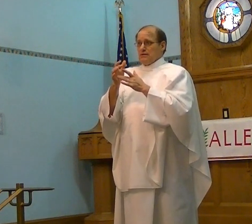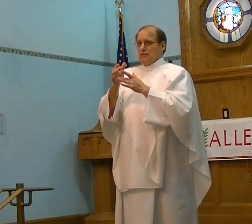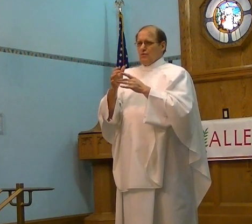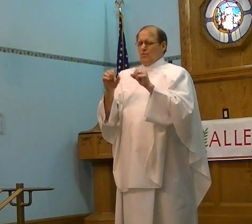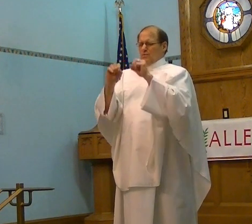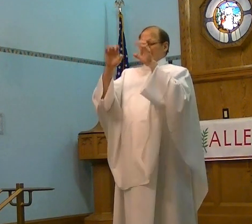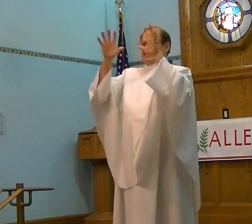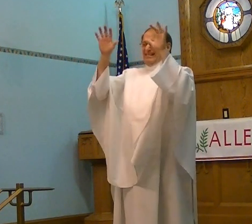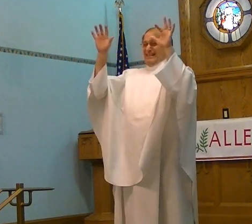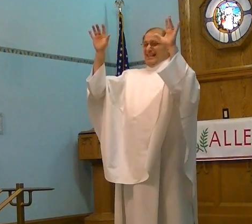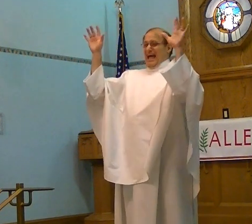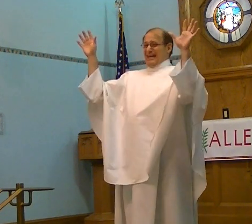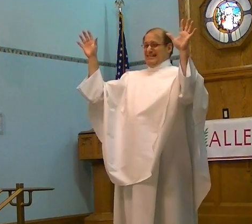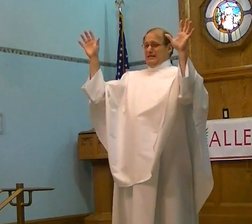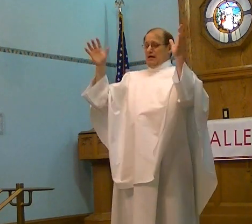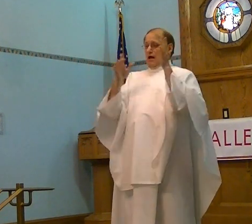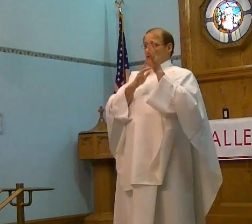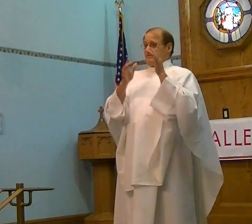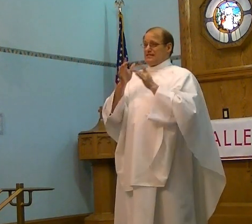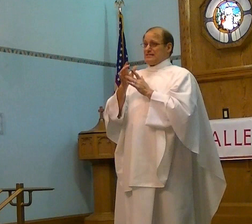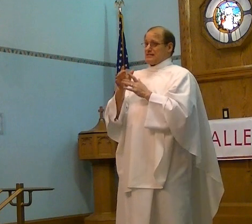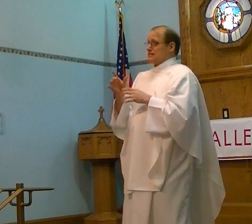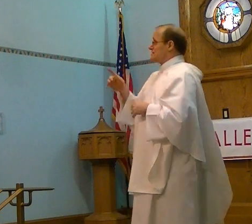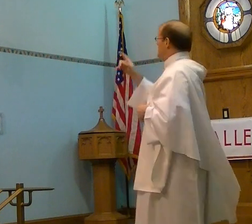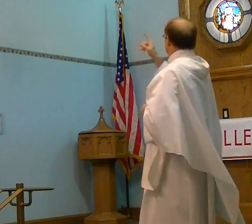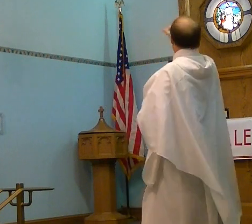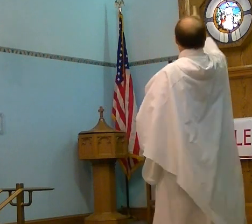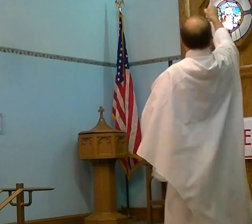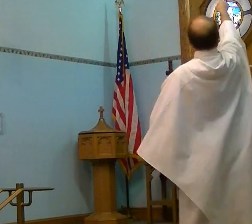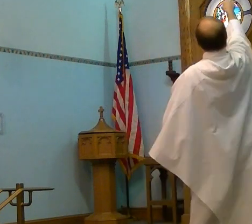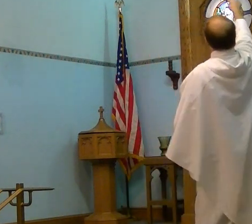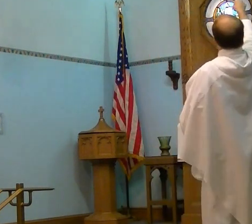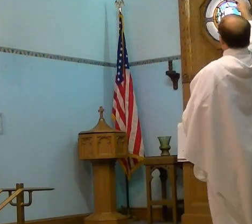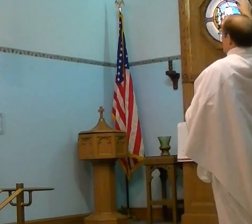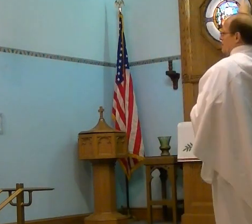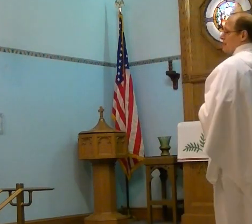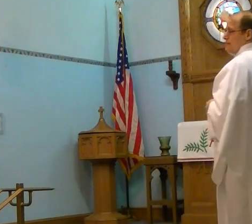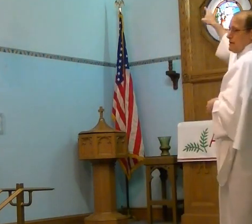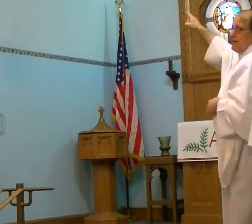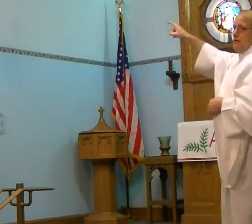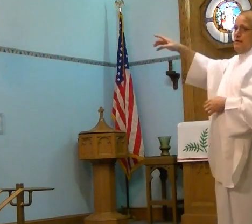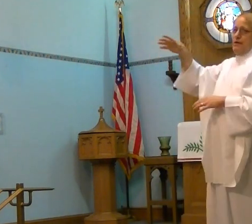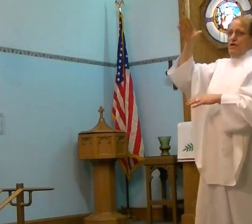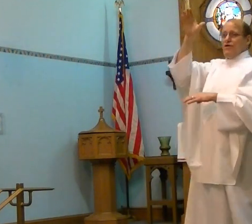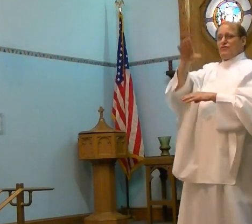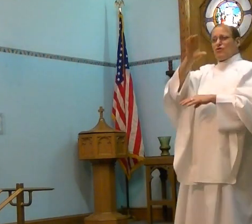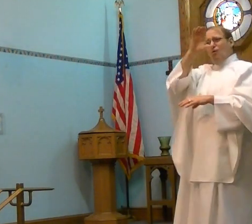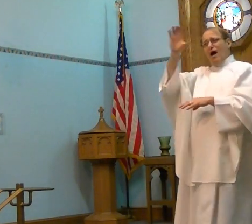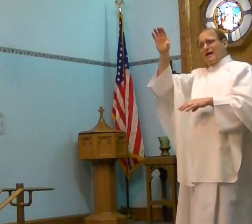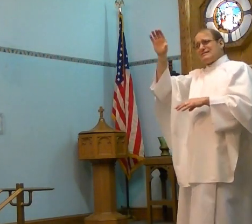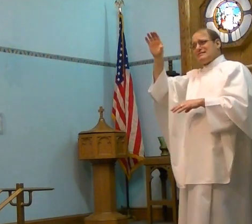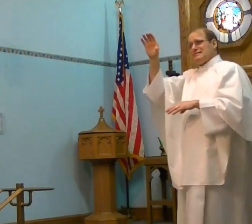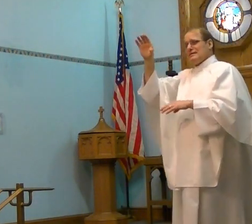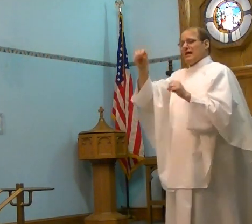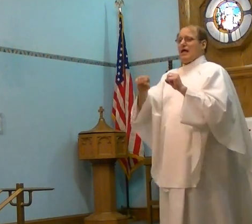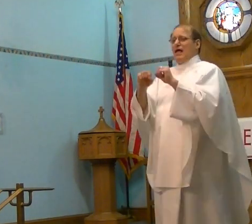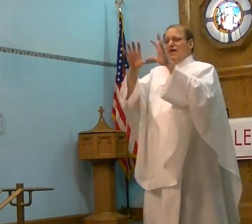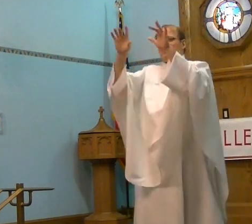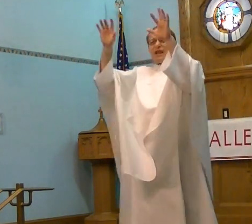When we see the light of Jesus, it is there. The cross. The